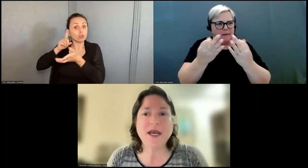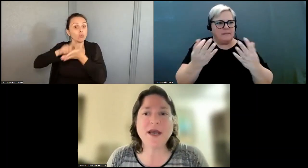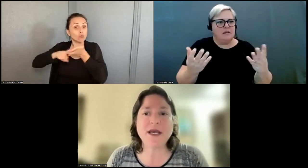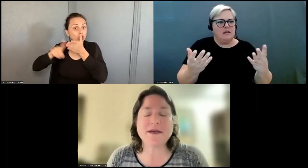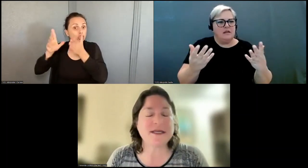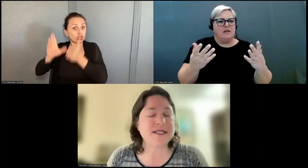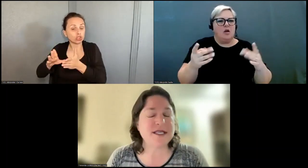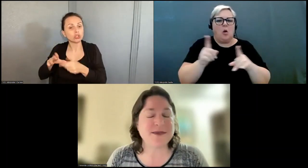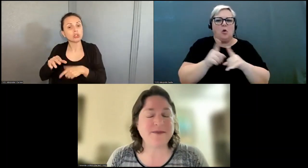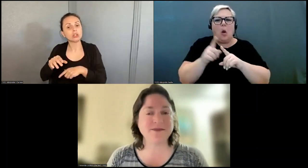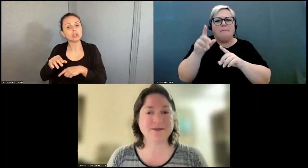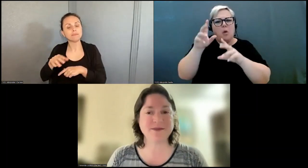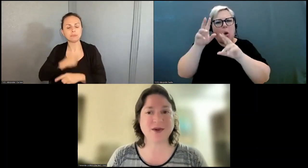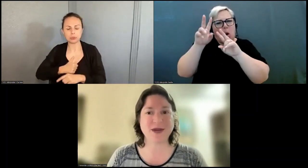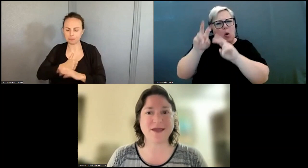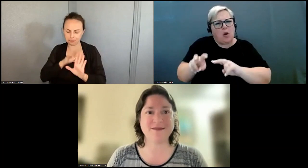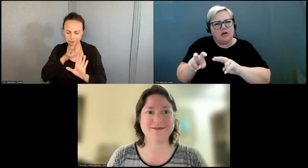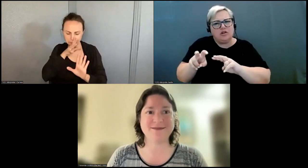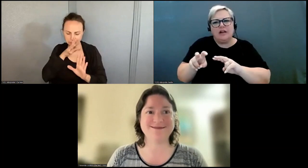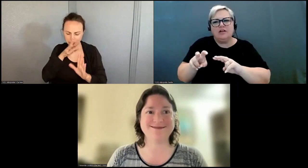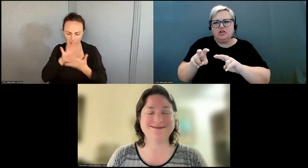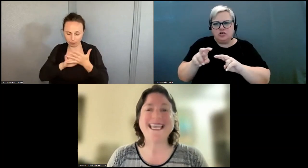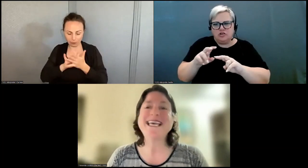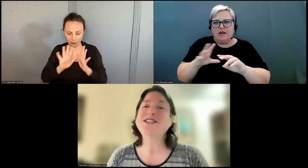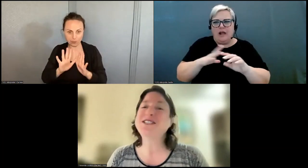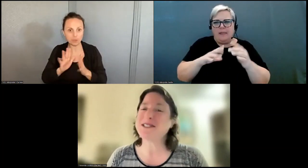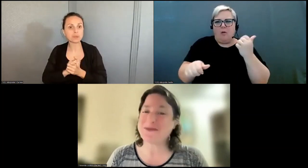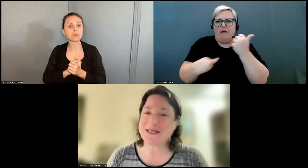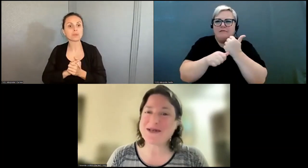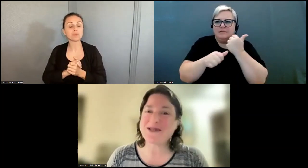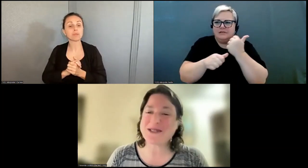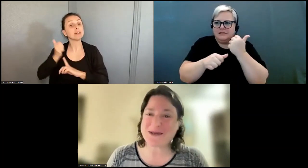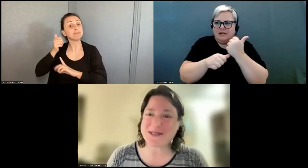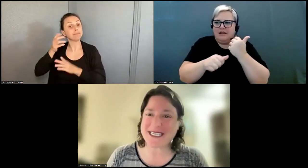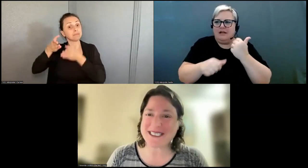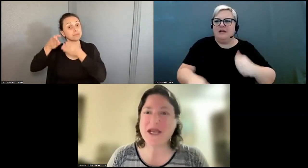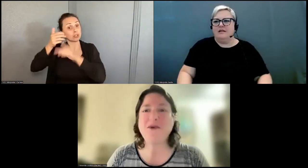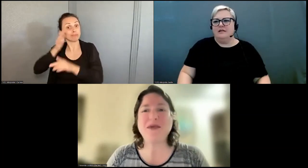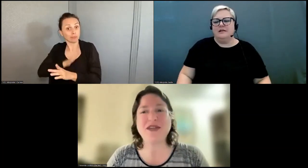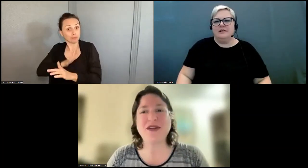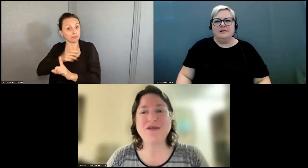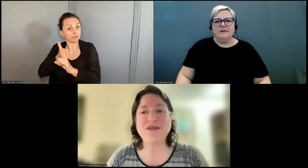associate. I'll breathe. She is a research